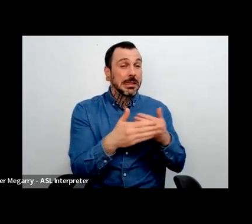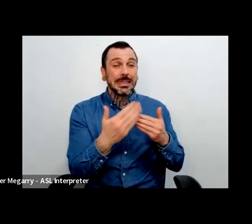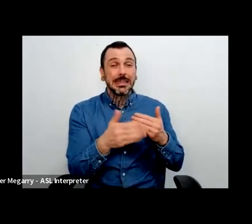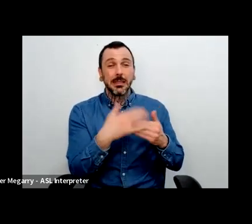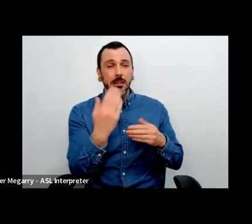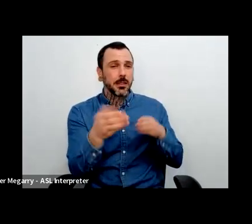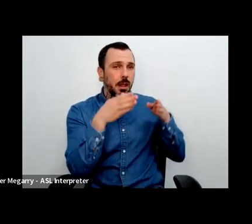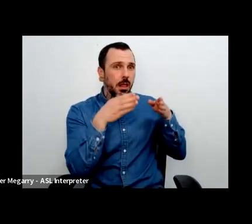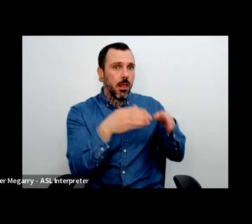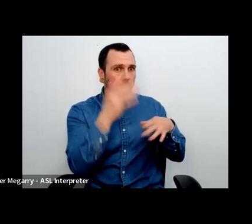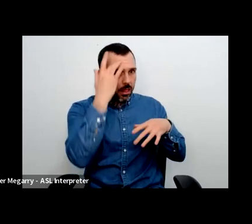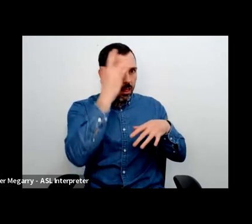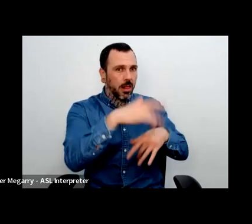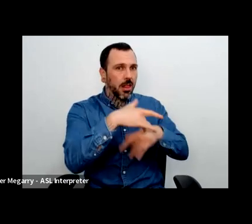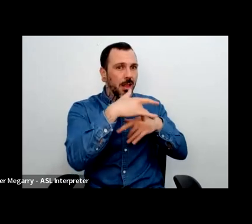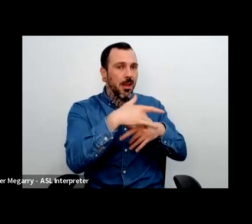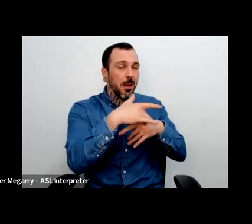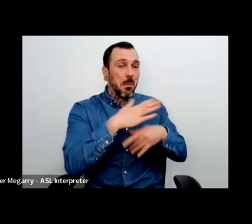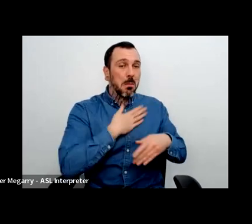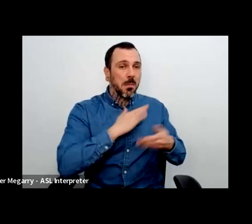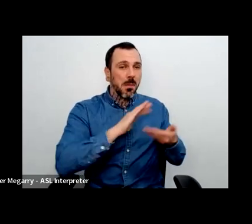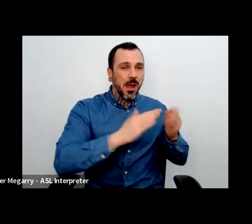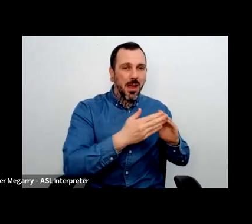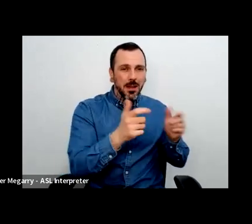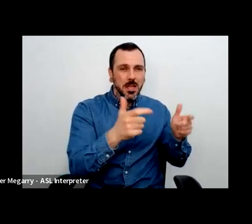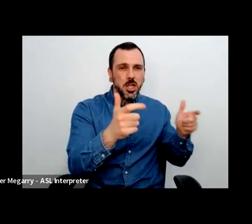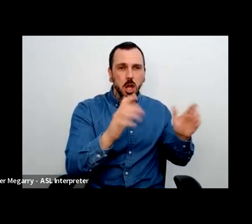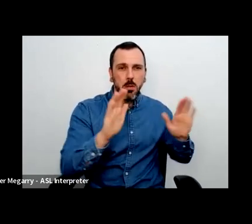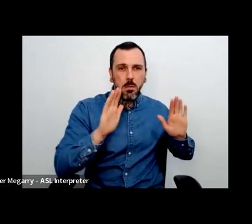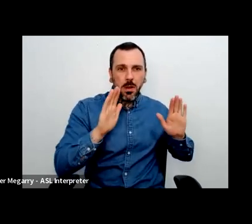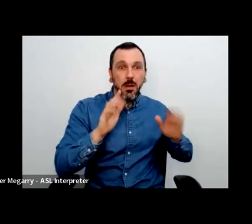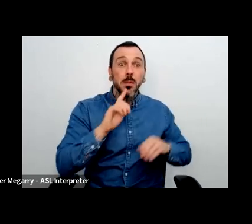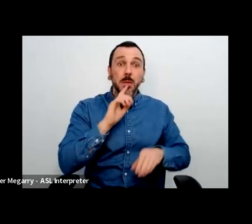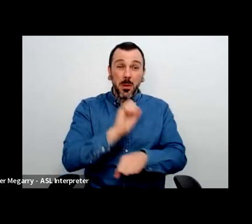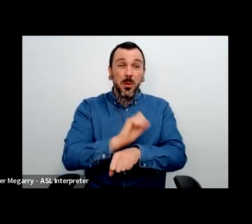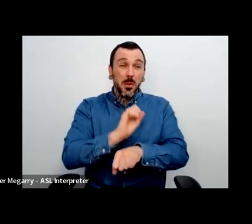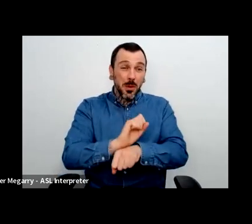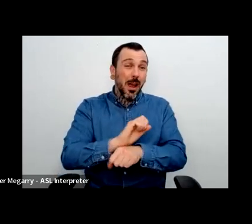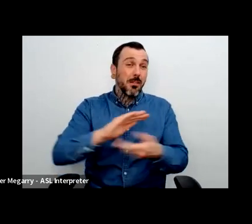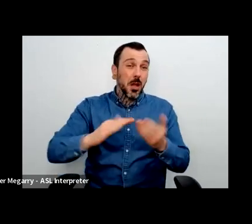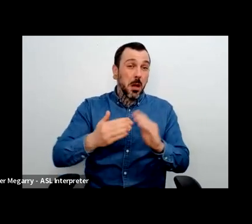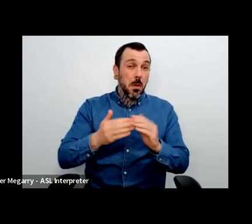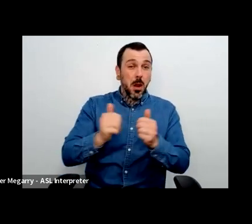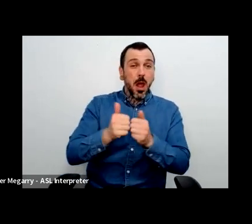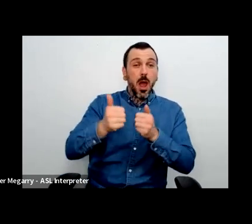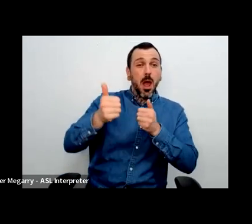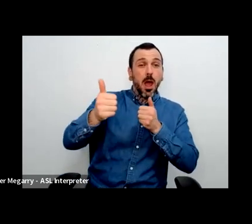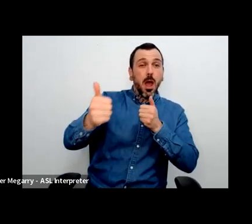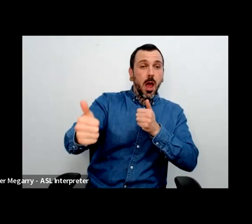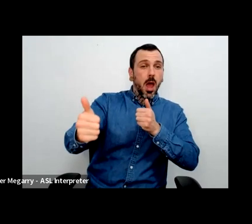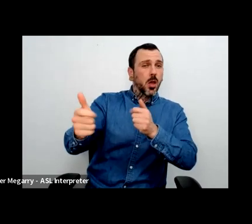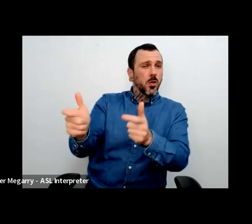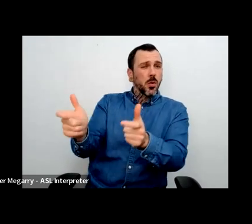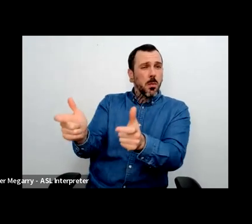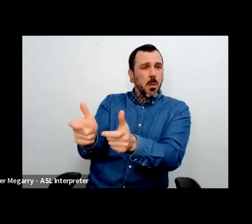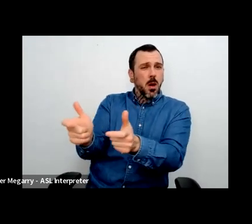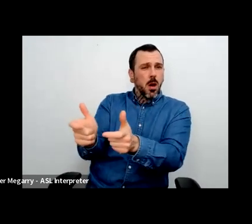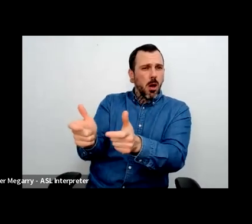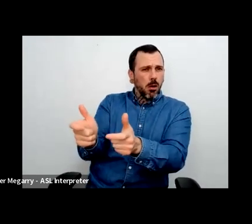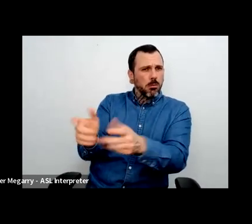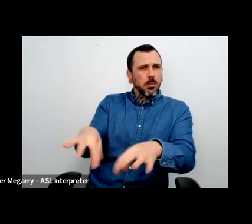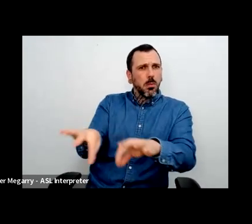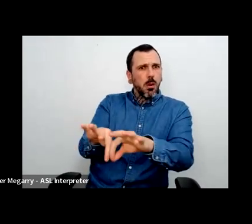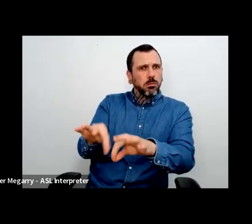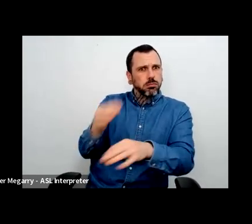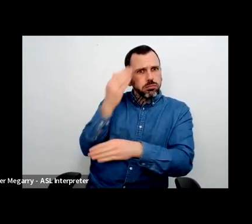in remote communities. Of course, in some of those remote communities, even connectivity to the internet